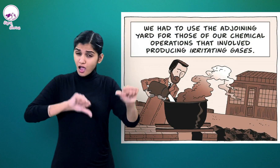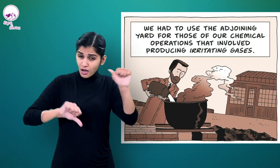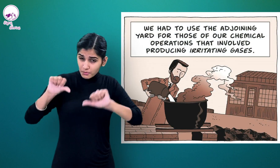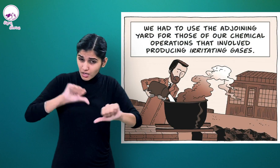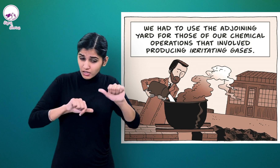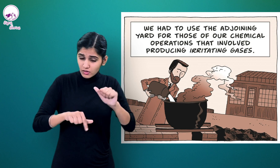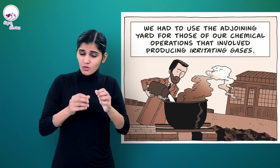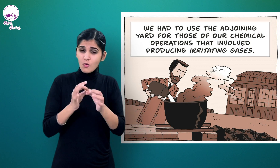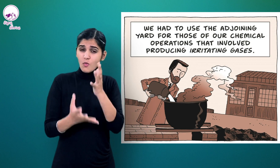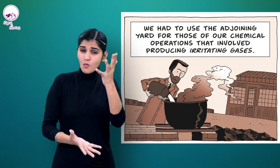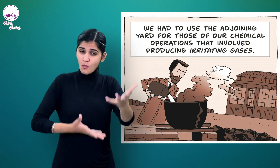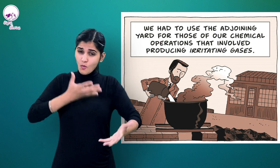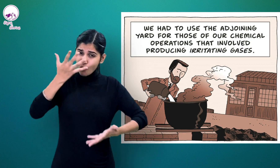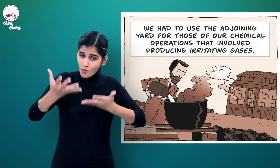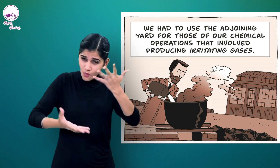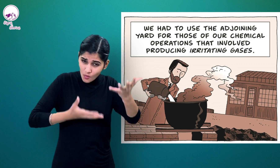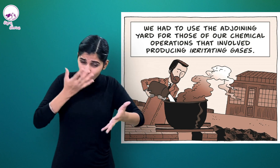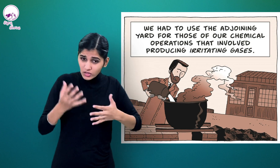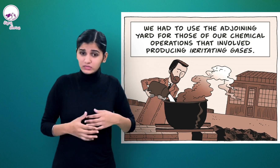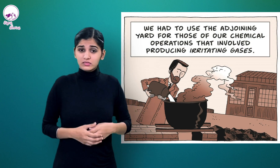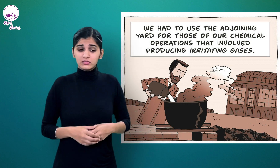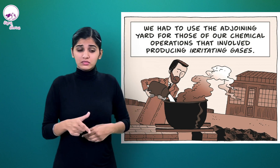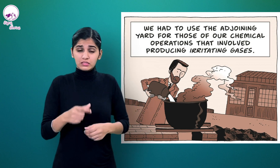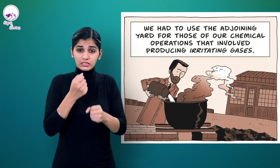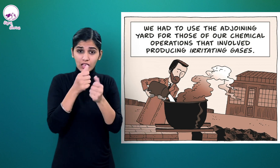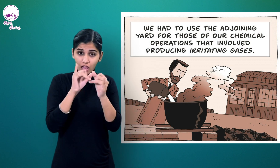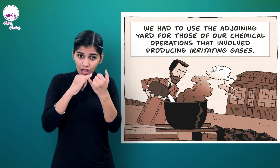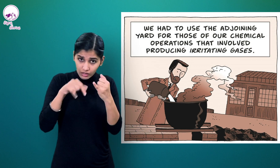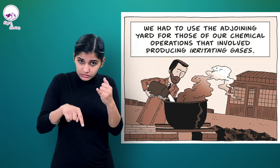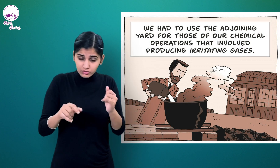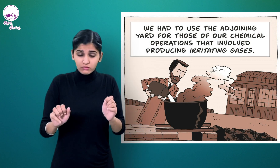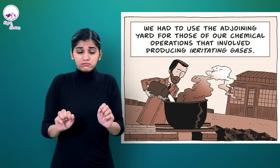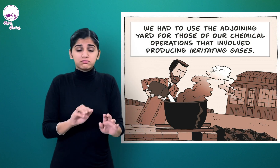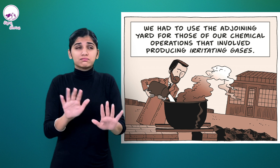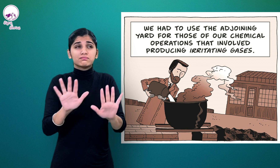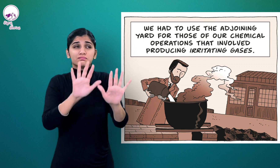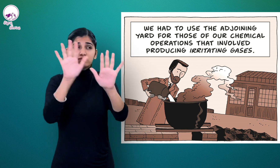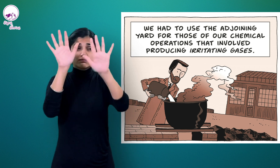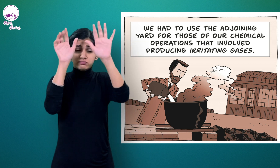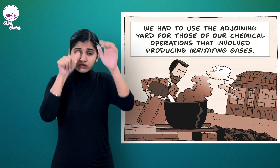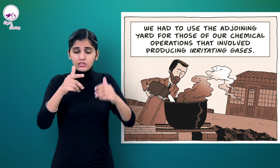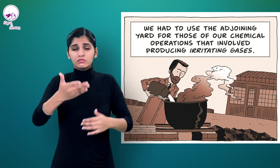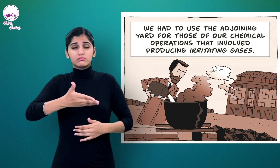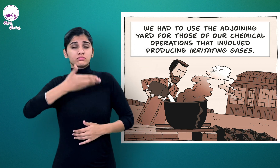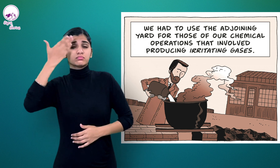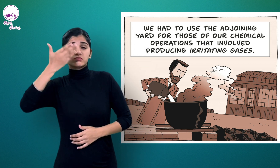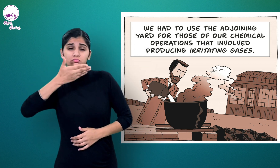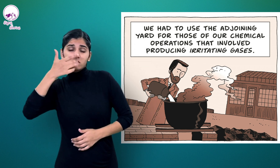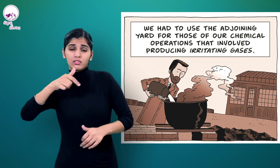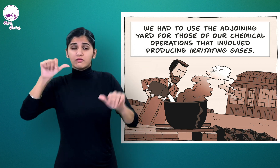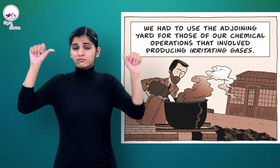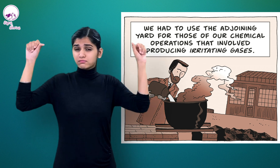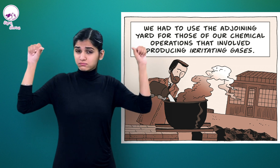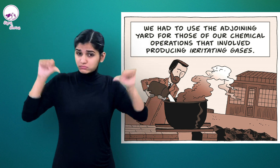We had to use the adjoining yards for those of our chemical operations that